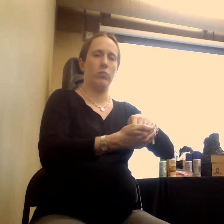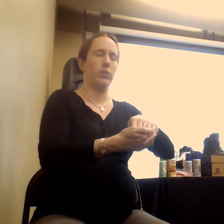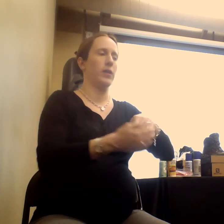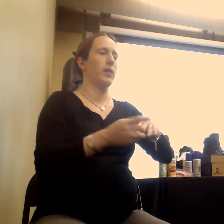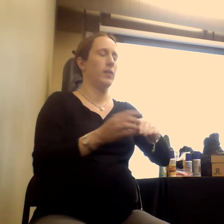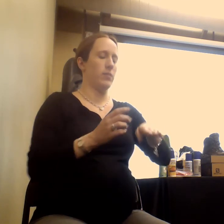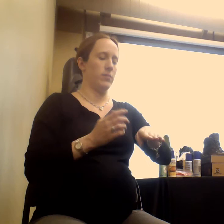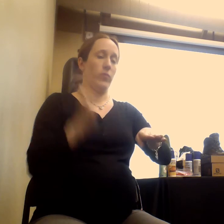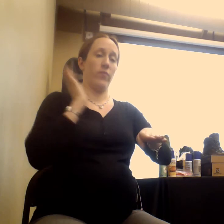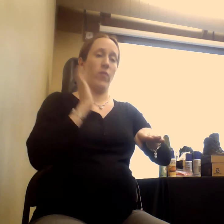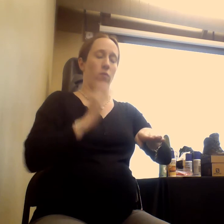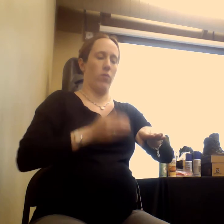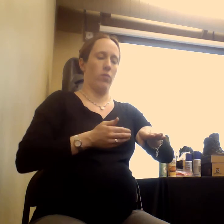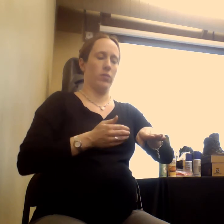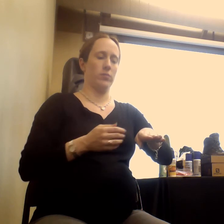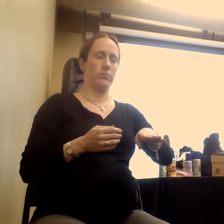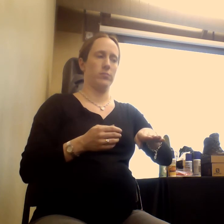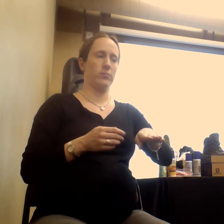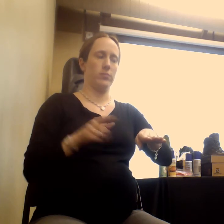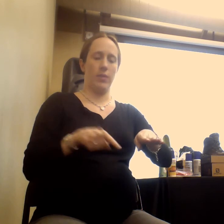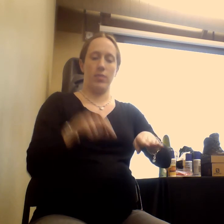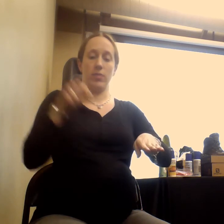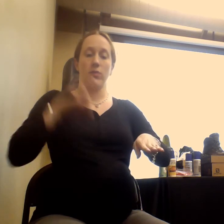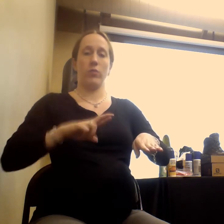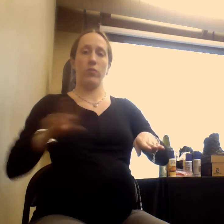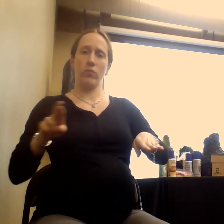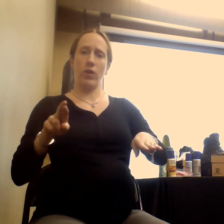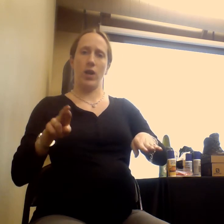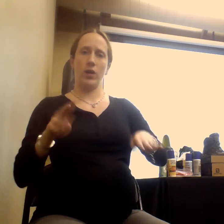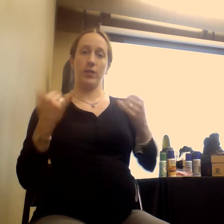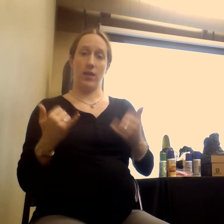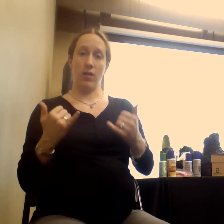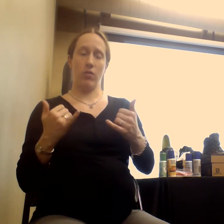down here. Okay. I'm not, I have the hand toe, and I have the,